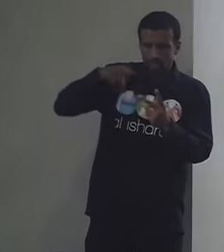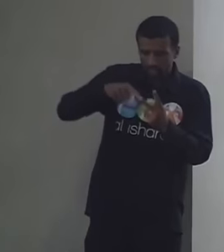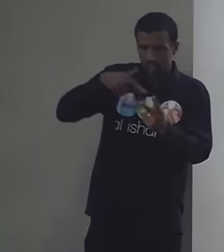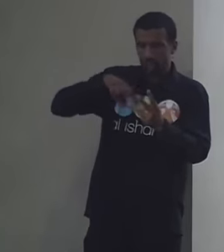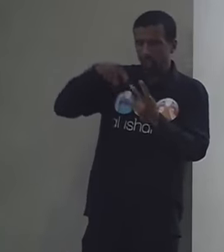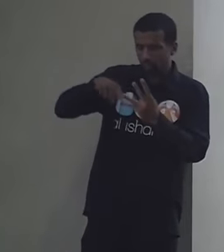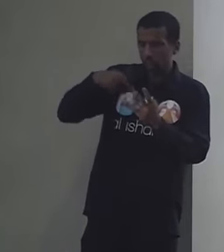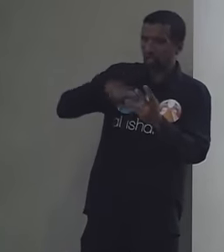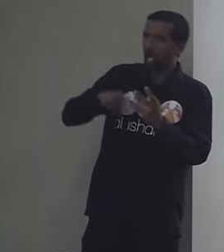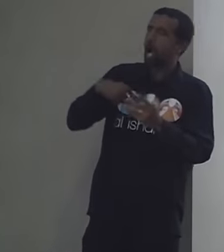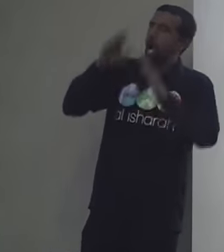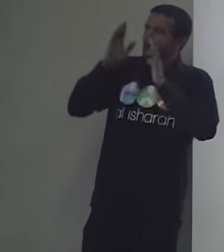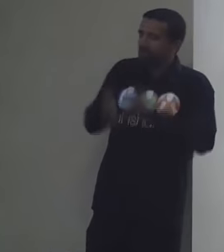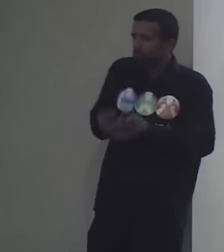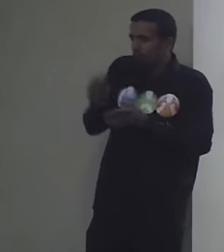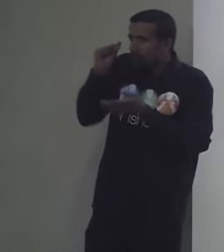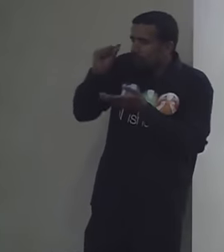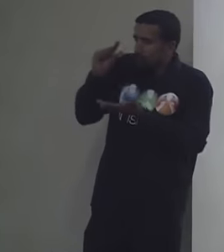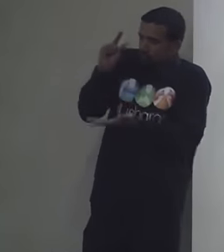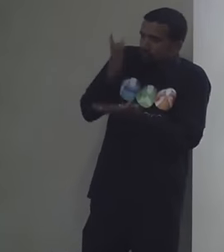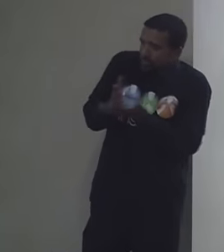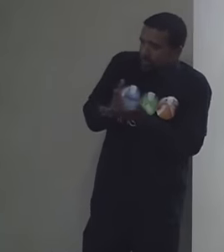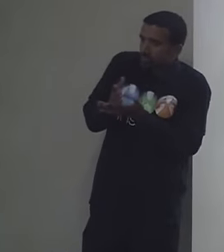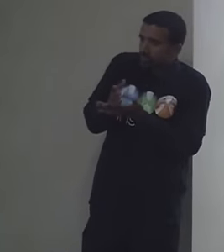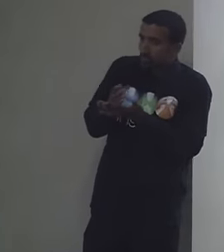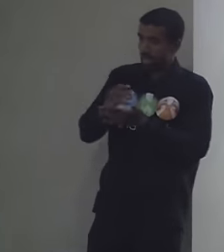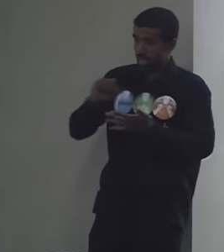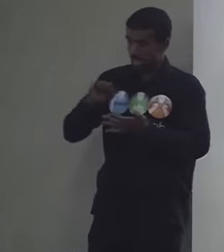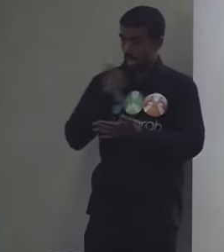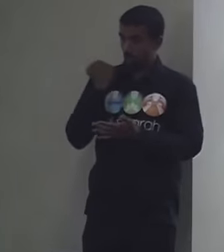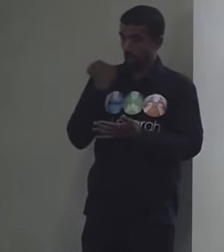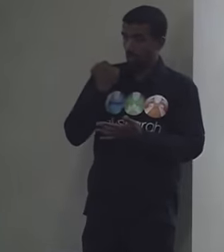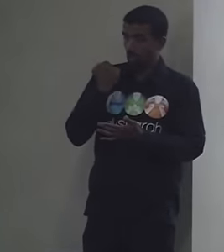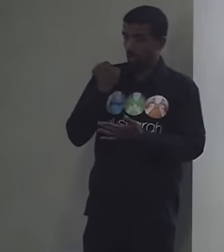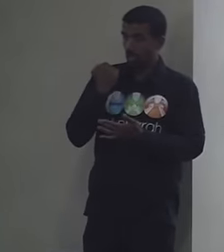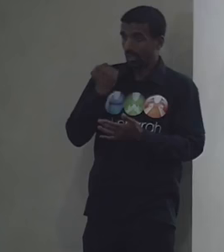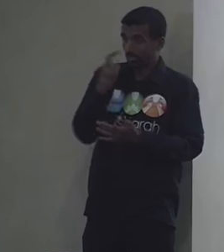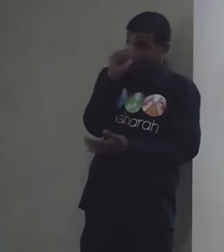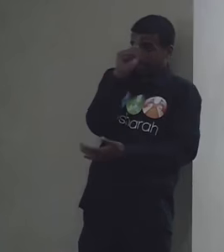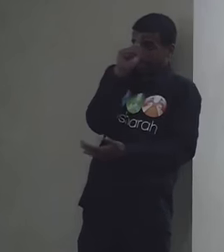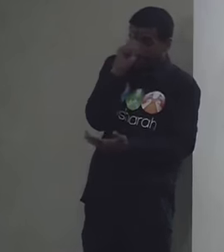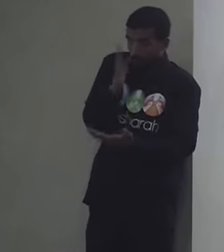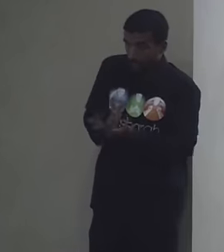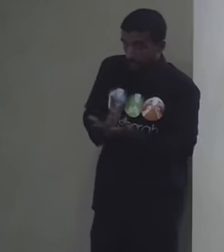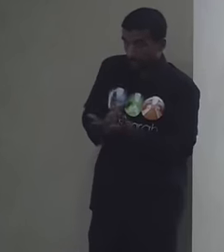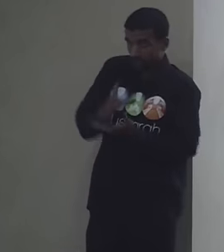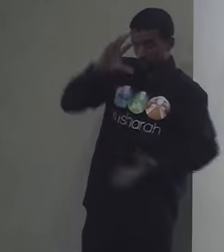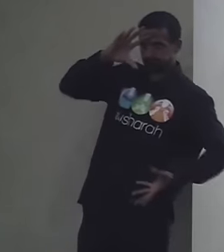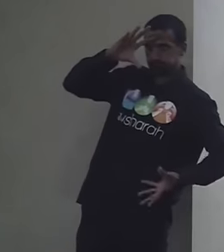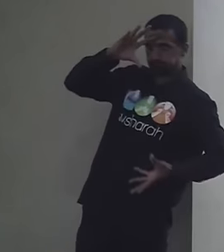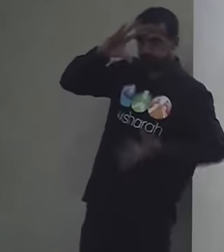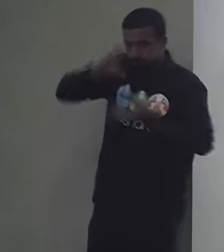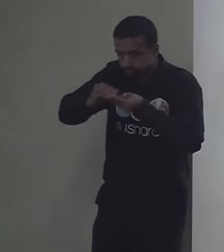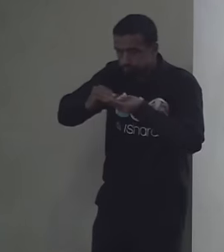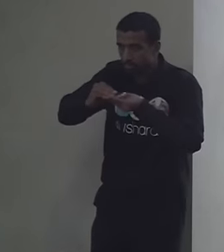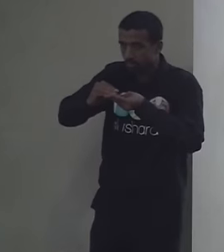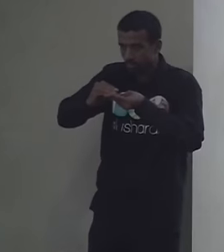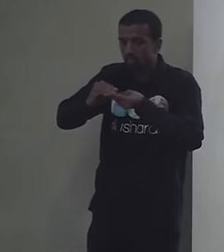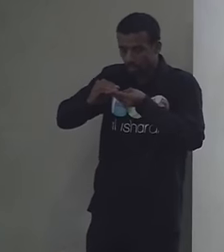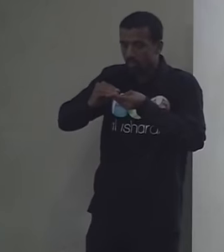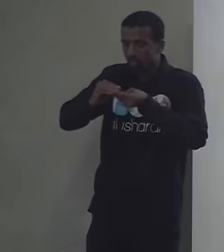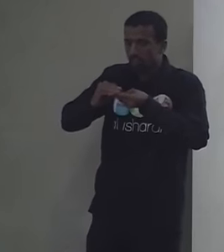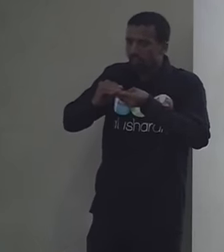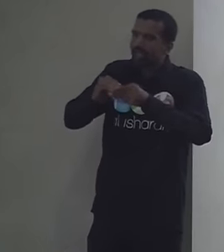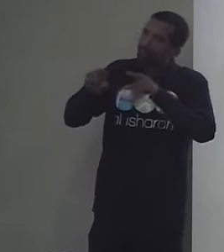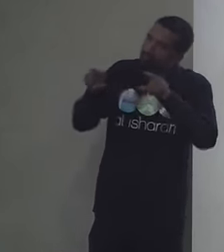forward. Our entire iman, Allah is not asking us to believe blindly. He's actually asking us to arrive at it like we